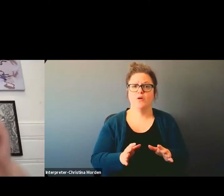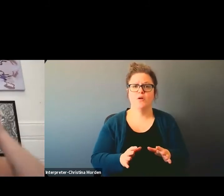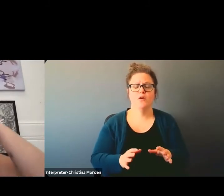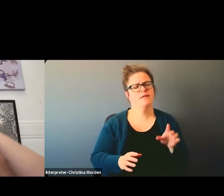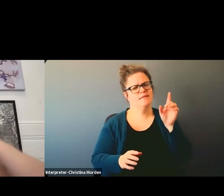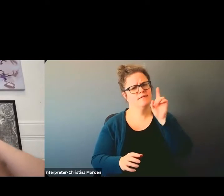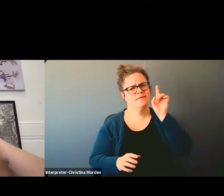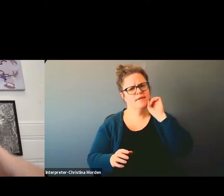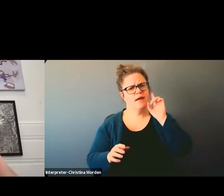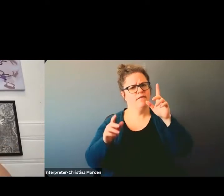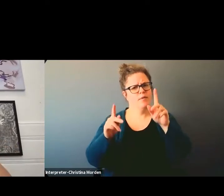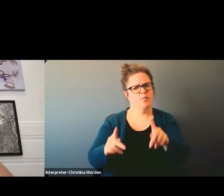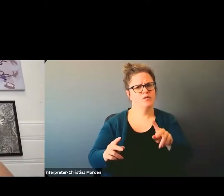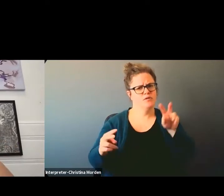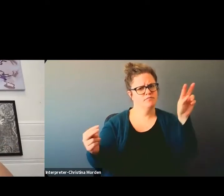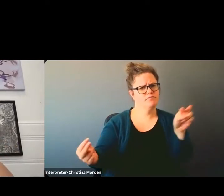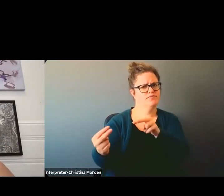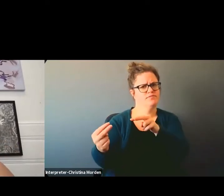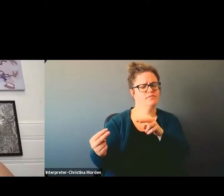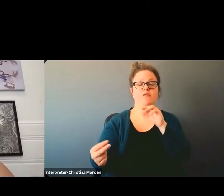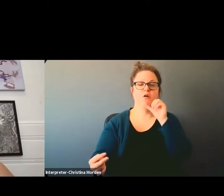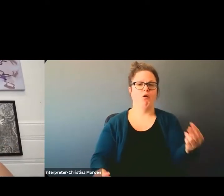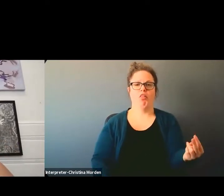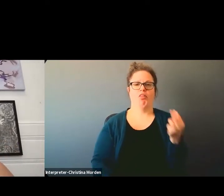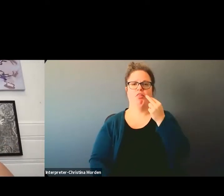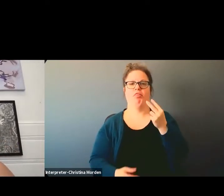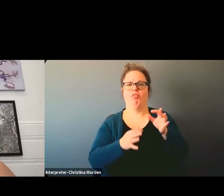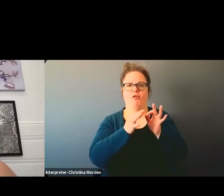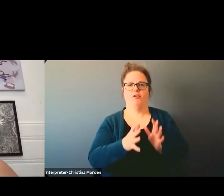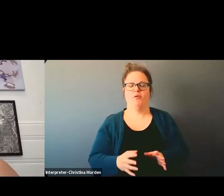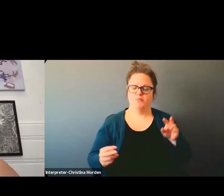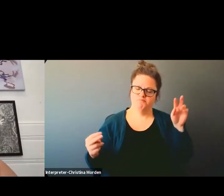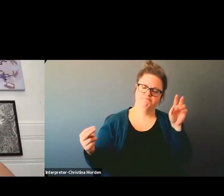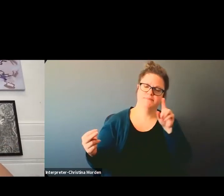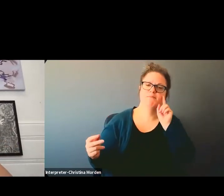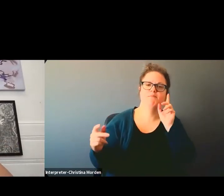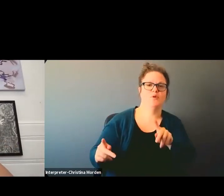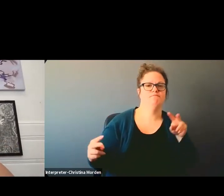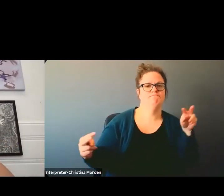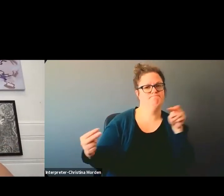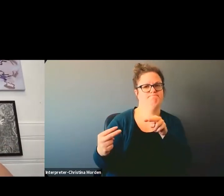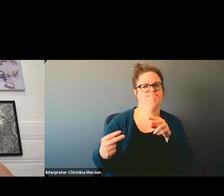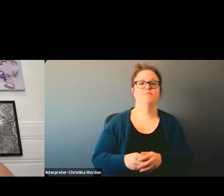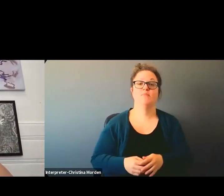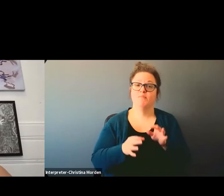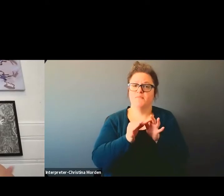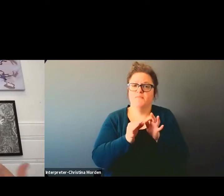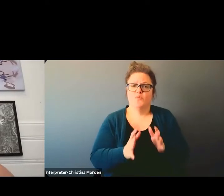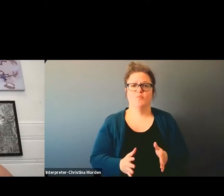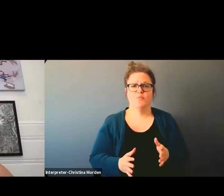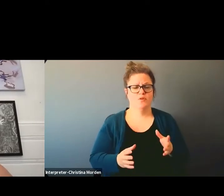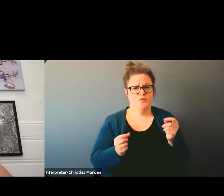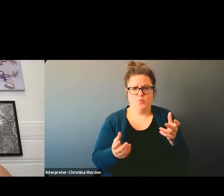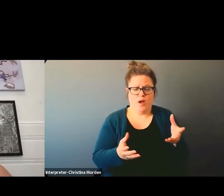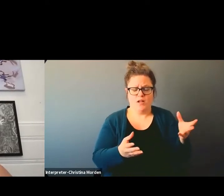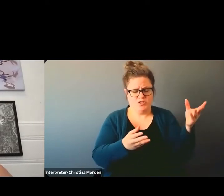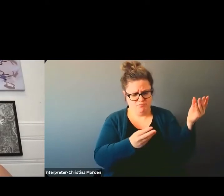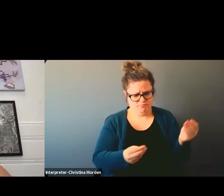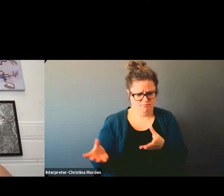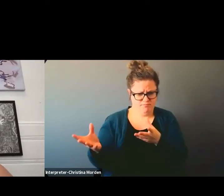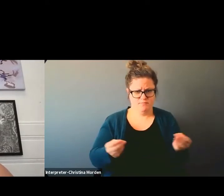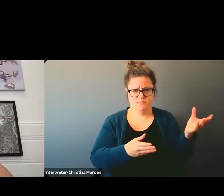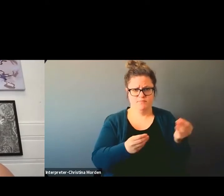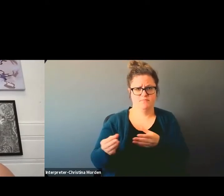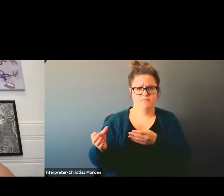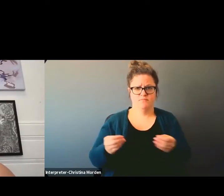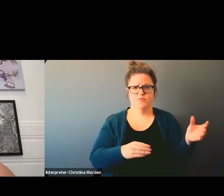speak directly to the deaf individual and not the interpreter. Interpreters are only there to really facilitate communication, and they